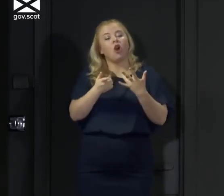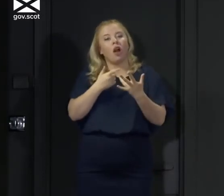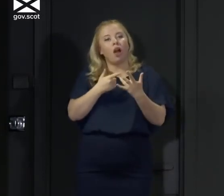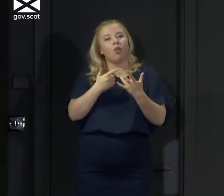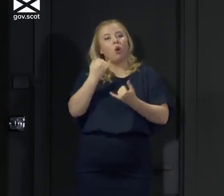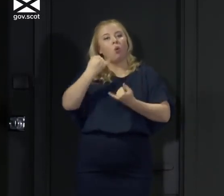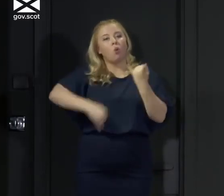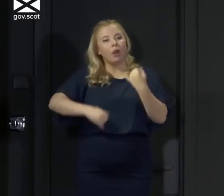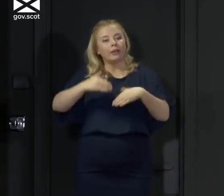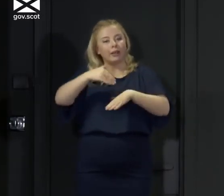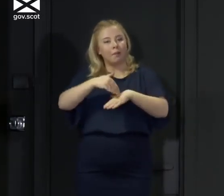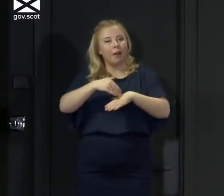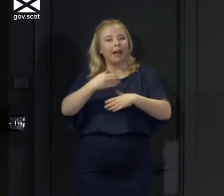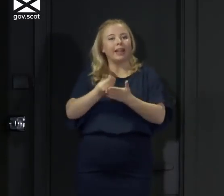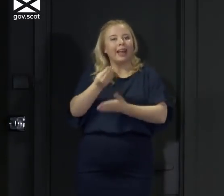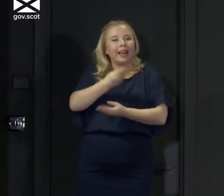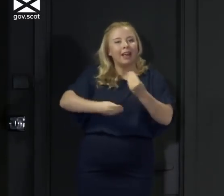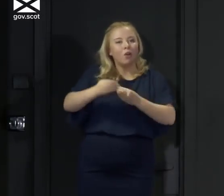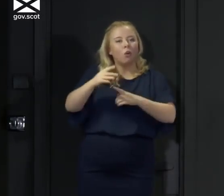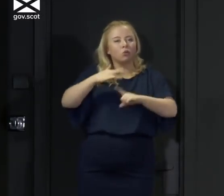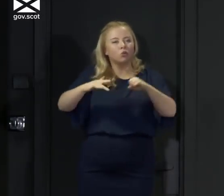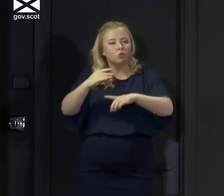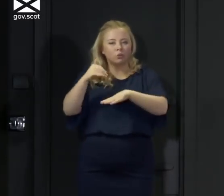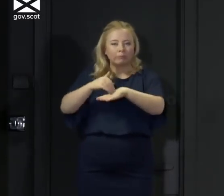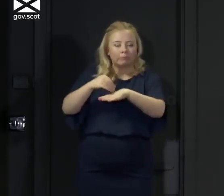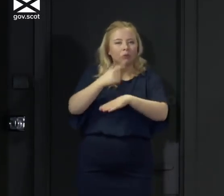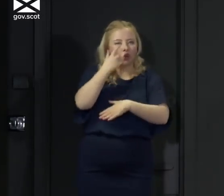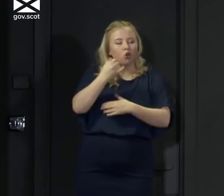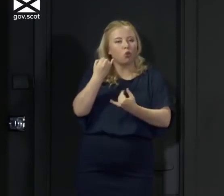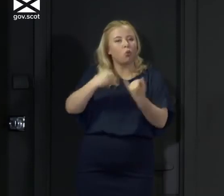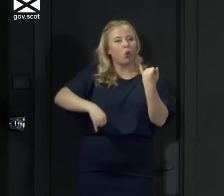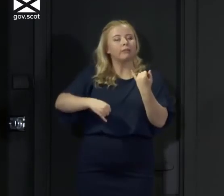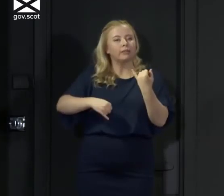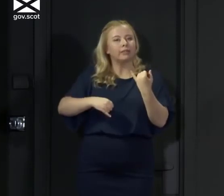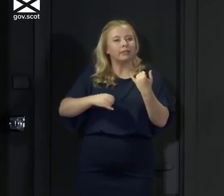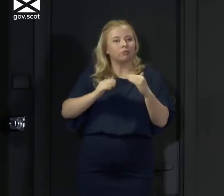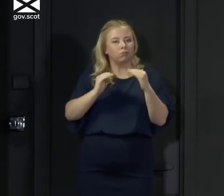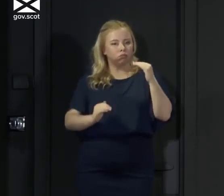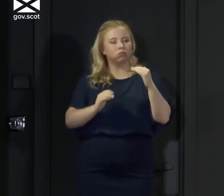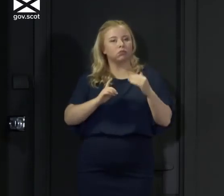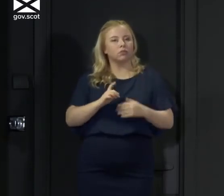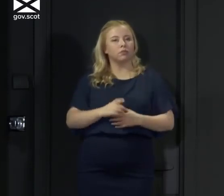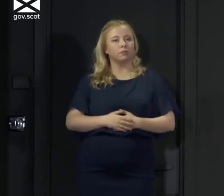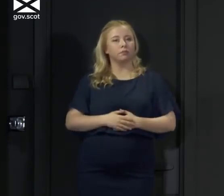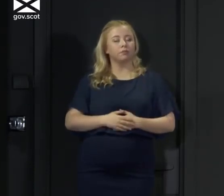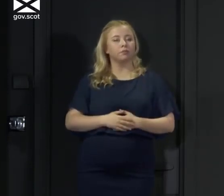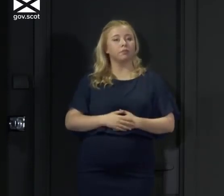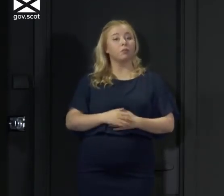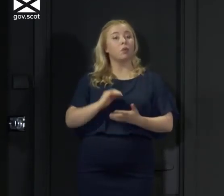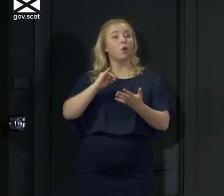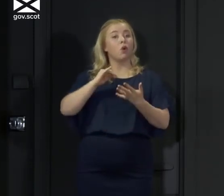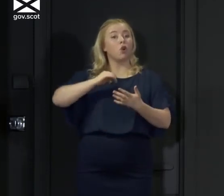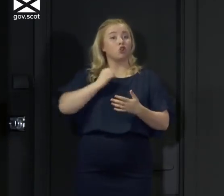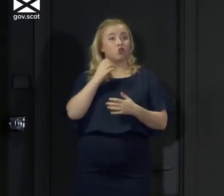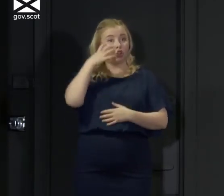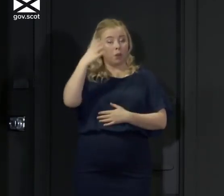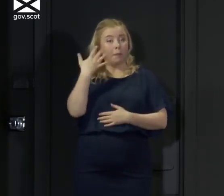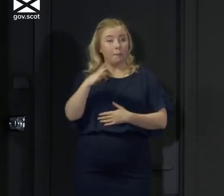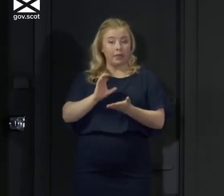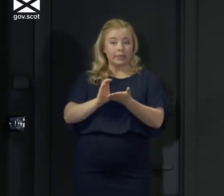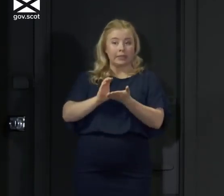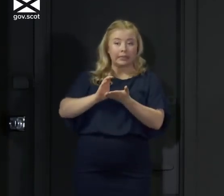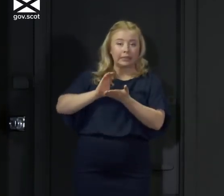economic and social impacts of COVID-19, as well as by its health impacts. Scottish Government has already allocated more